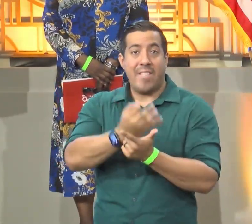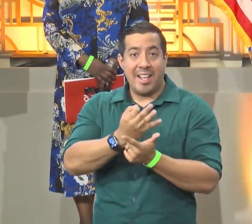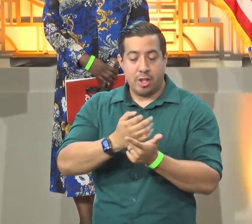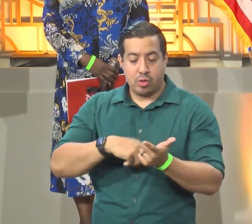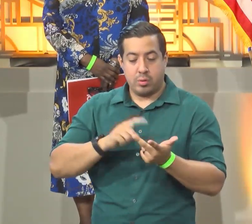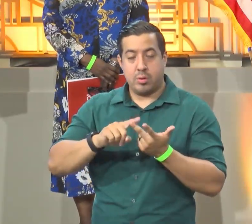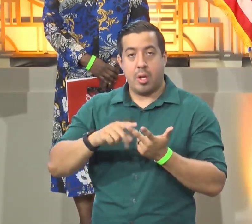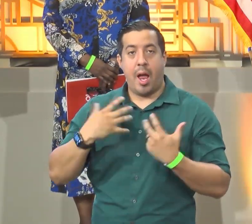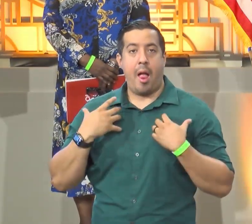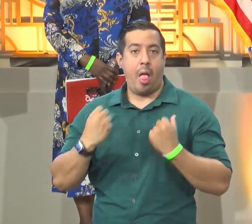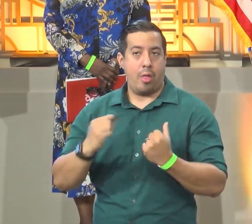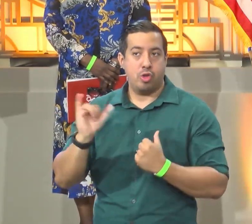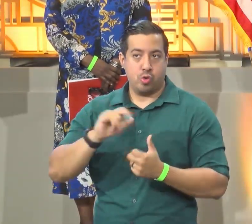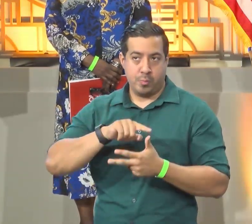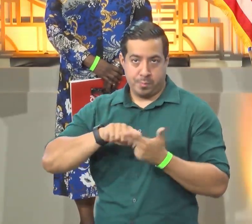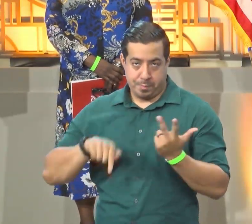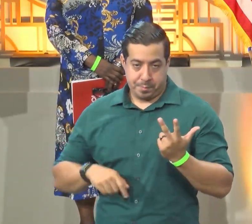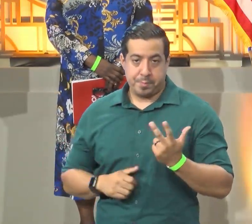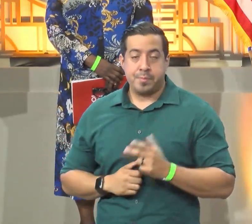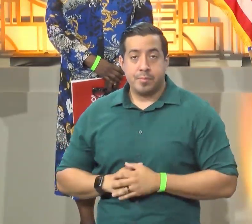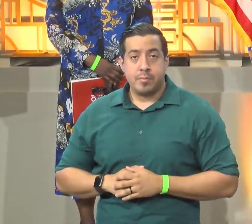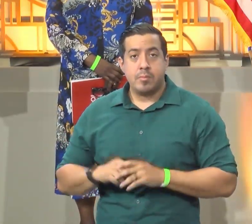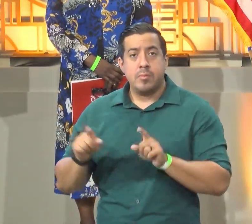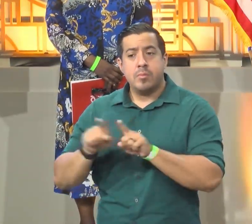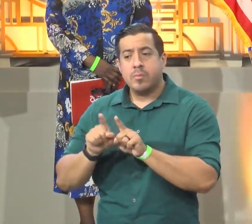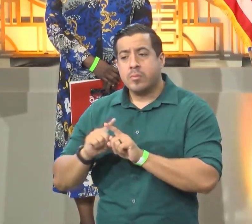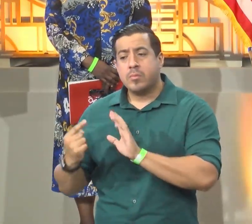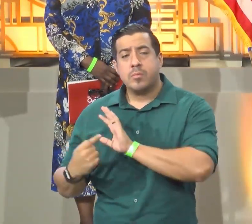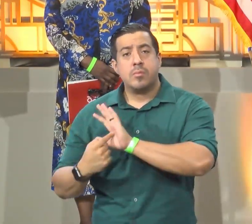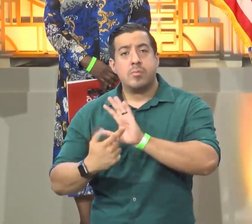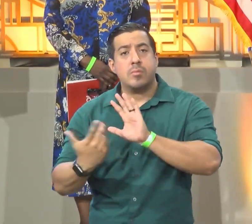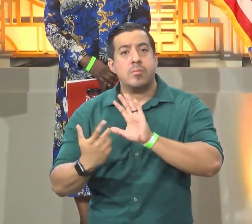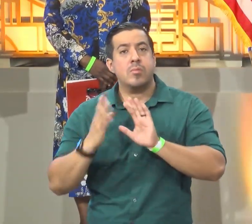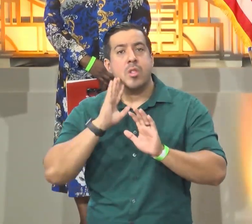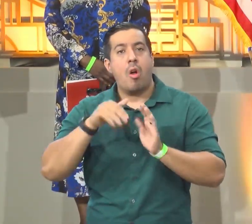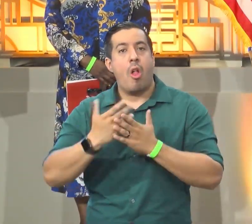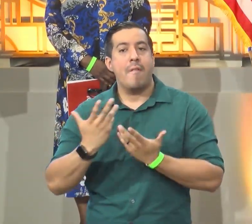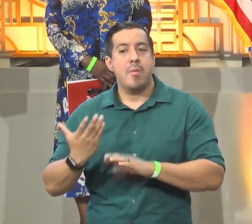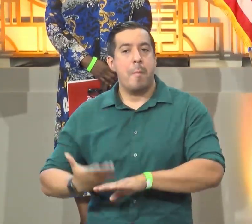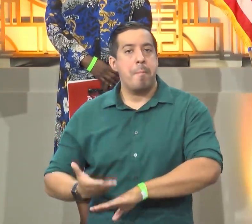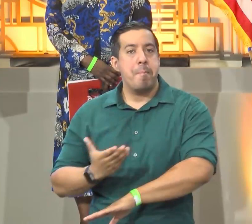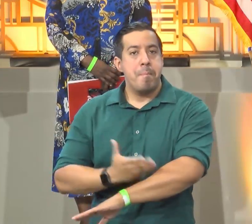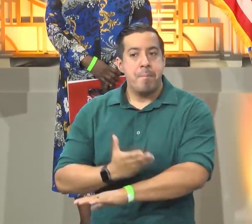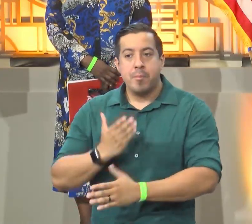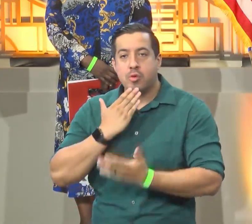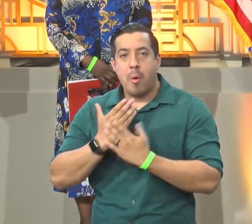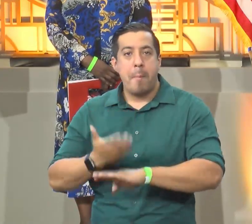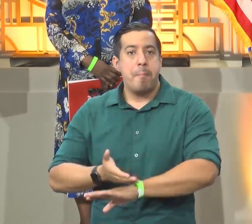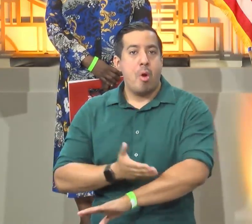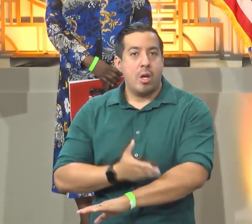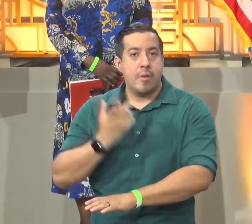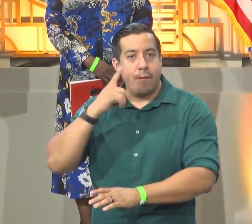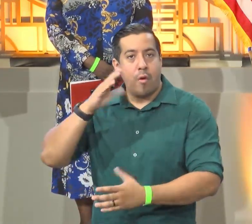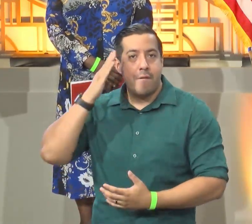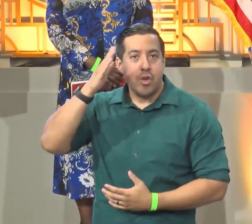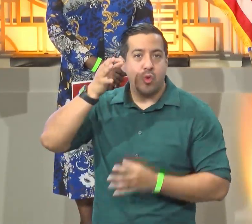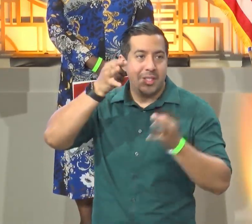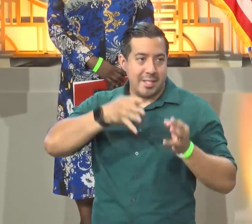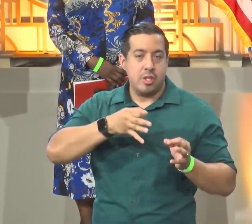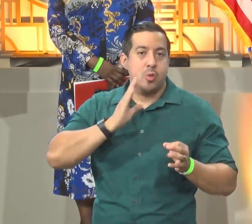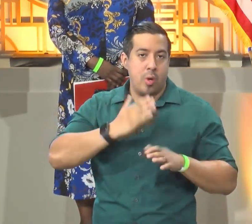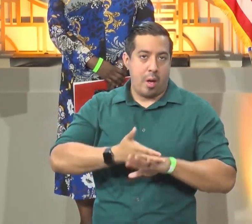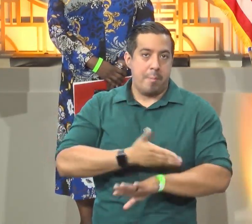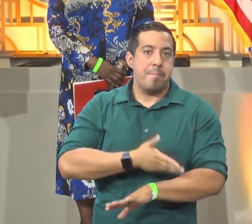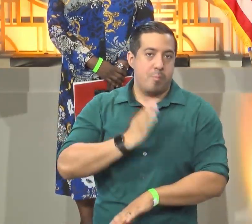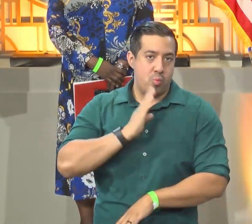and health. Furthermore, it outlines metrics for monitoring our progress and informing future decisions. We invite